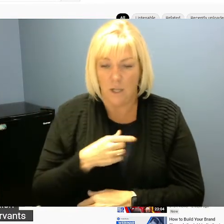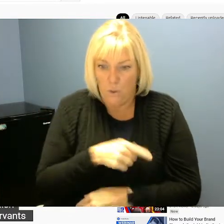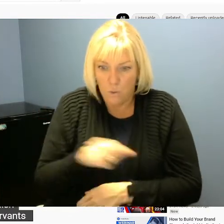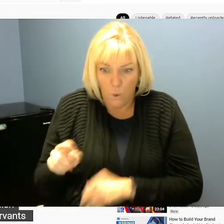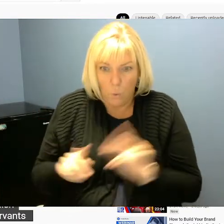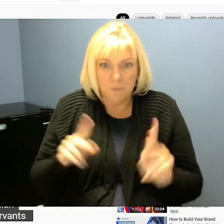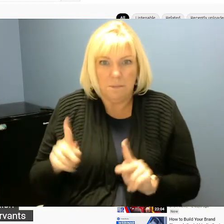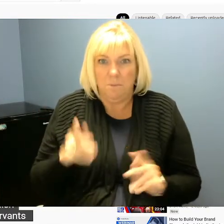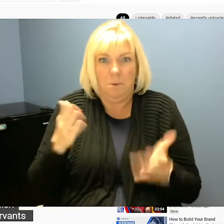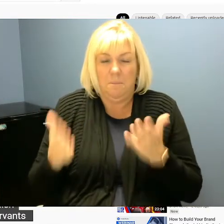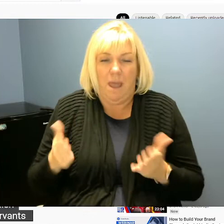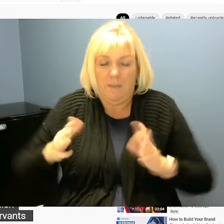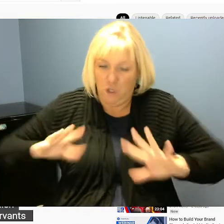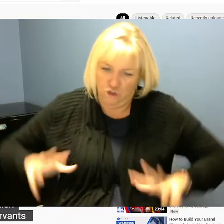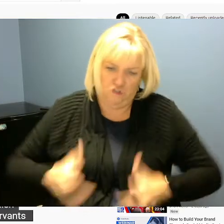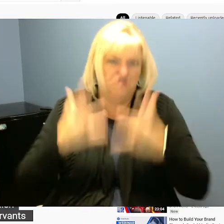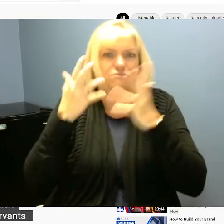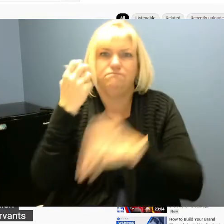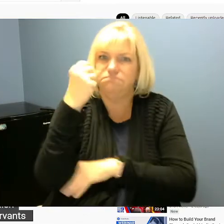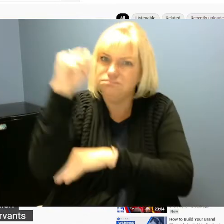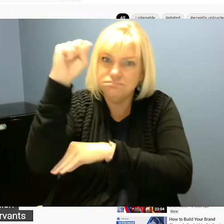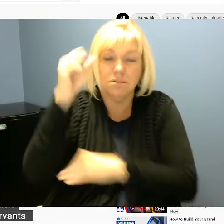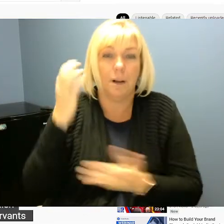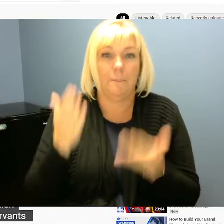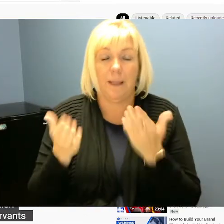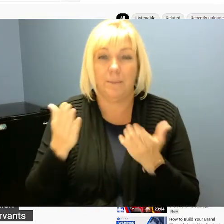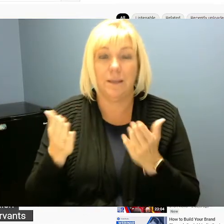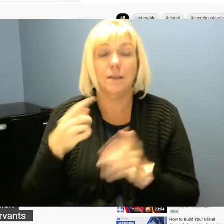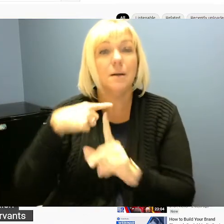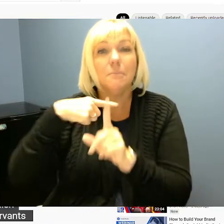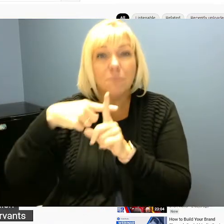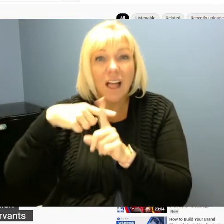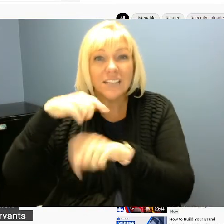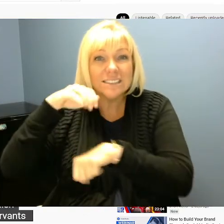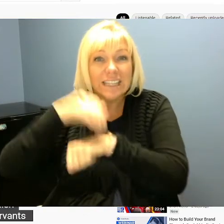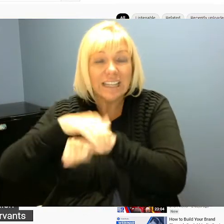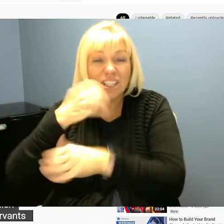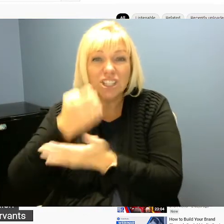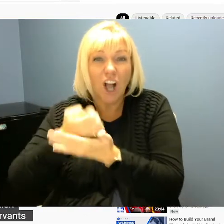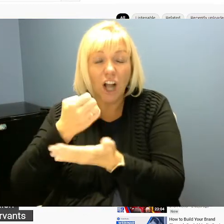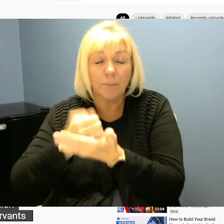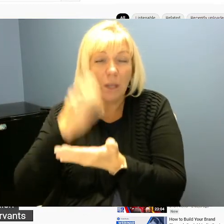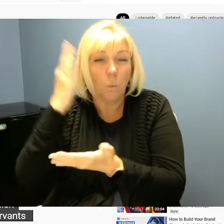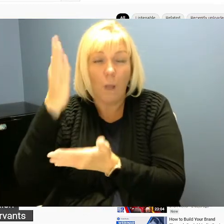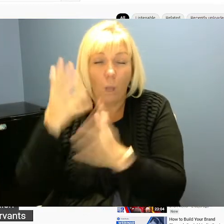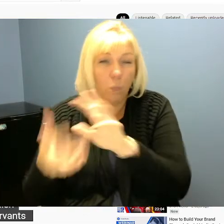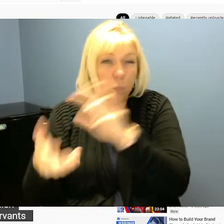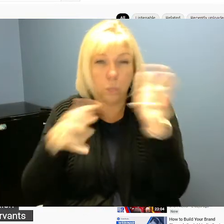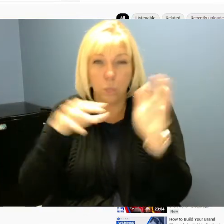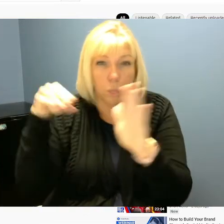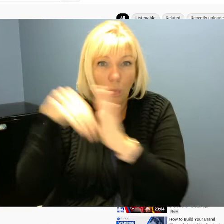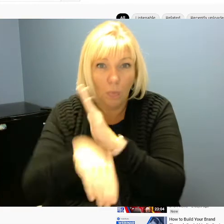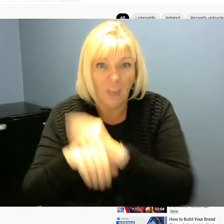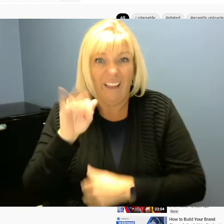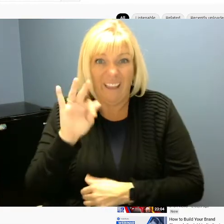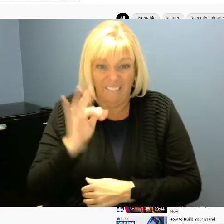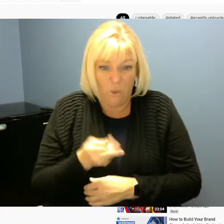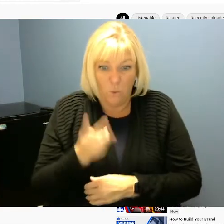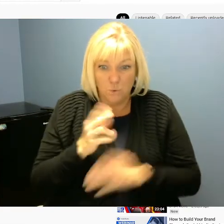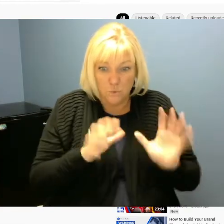up, and it's going to hurt the English economy if enslaved people and indentured servants